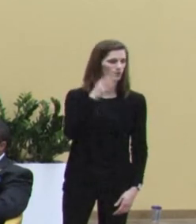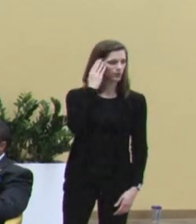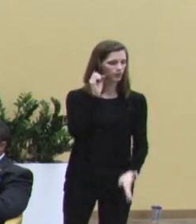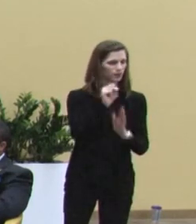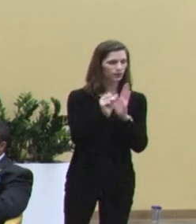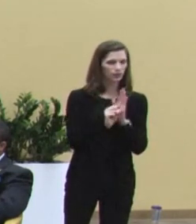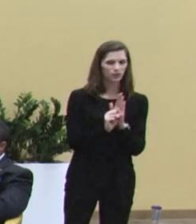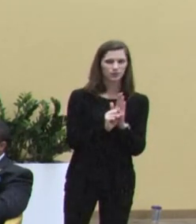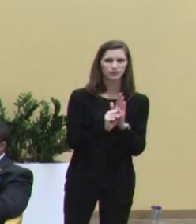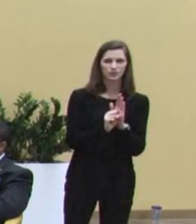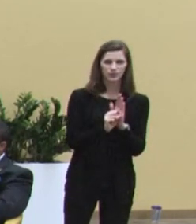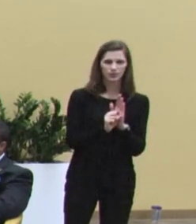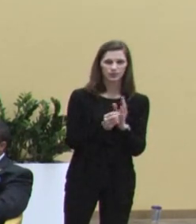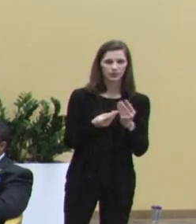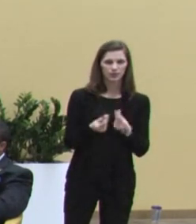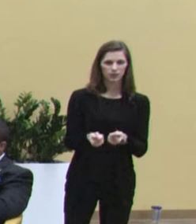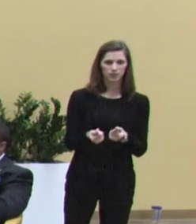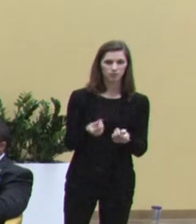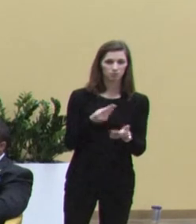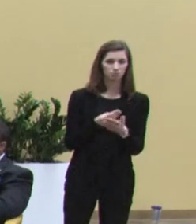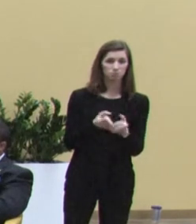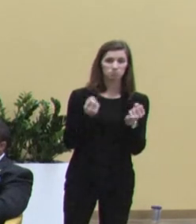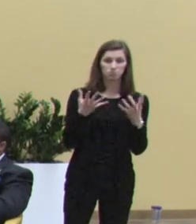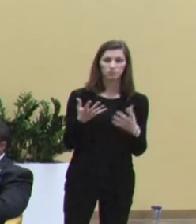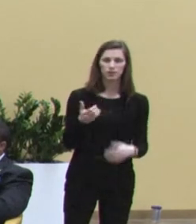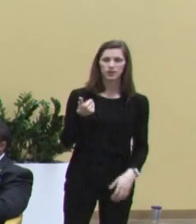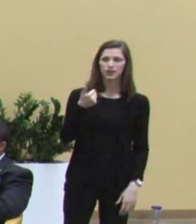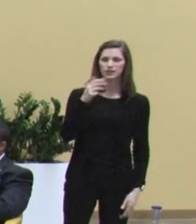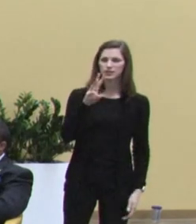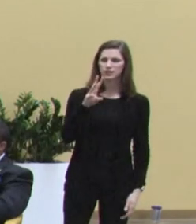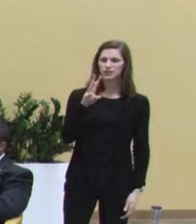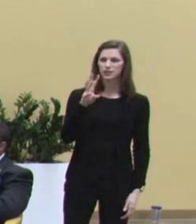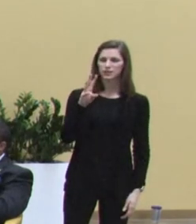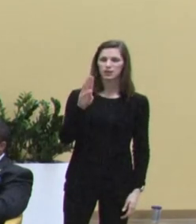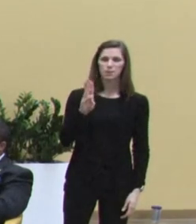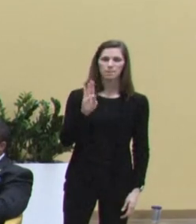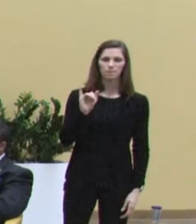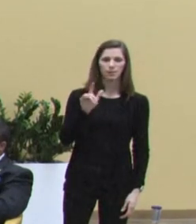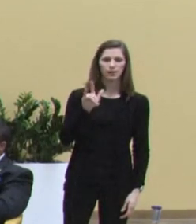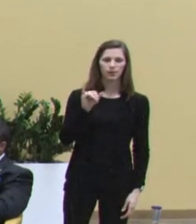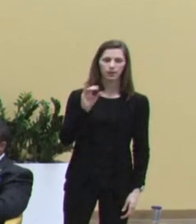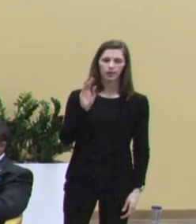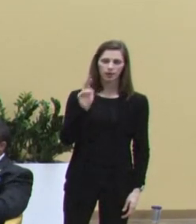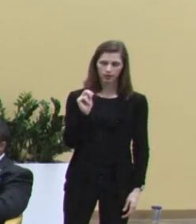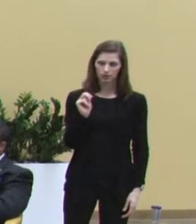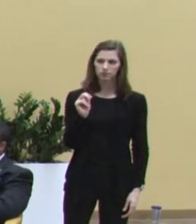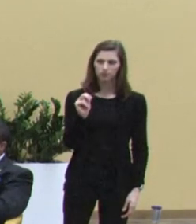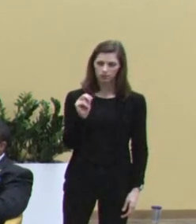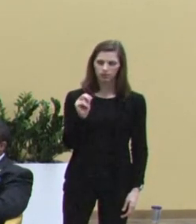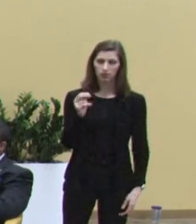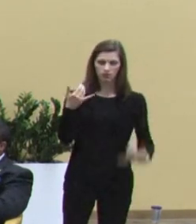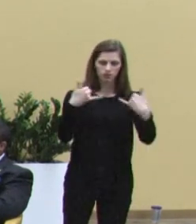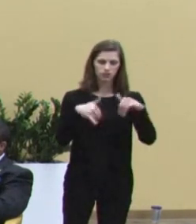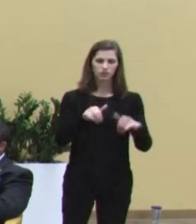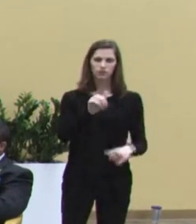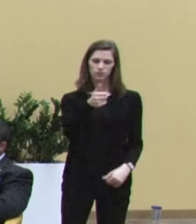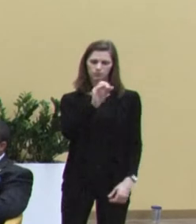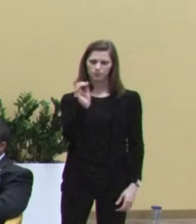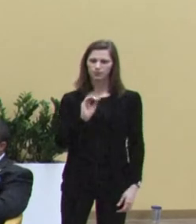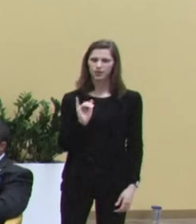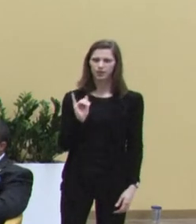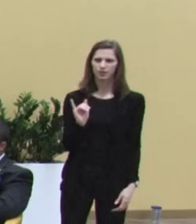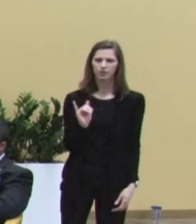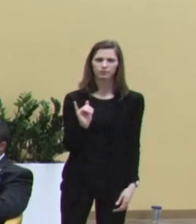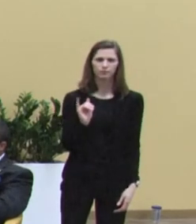$16 billion in goods and services and have 10% of its business infrastructure be